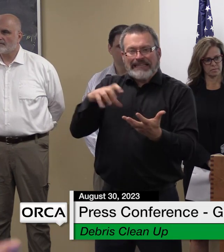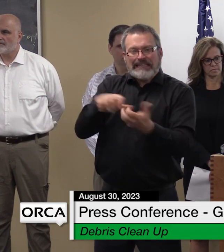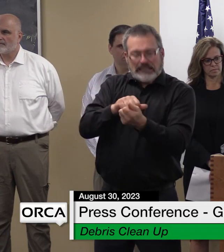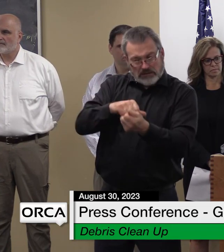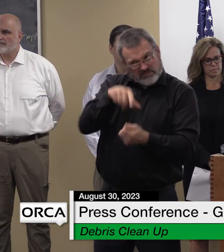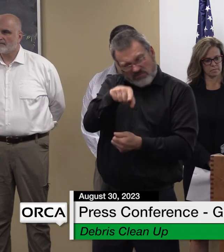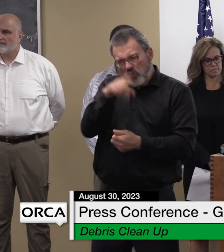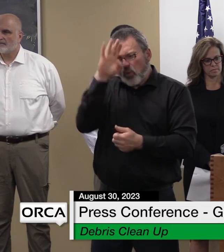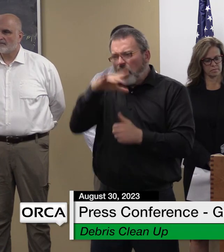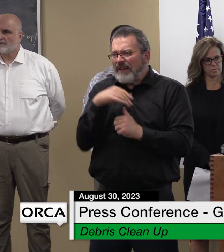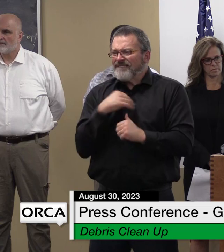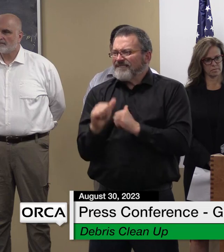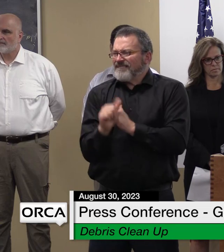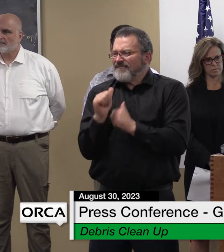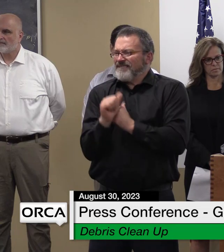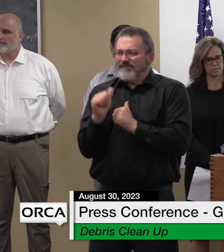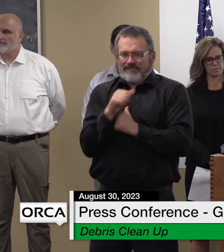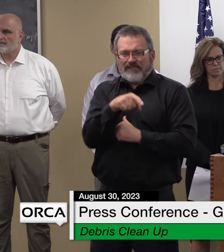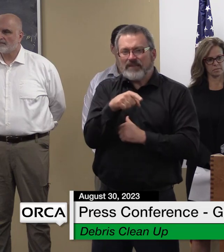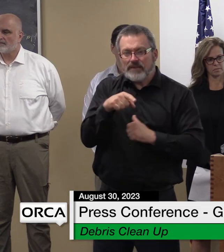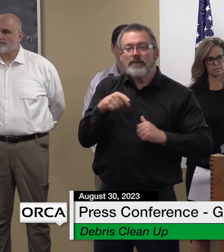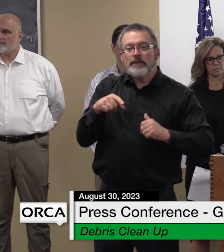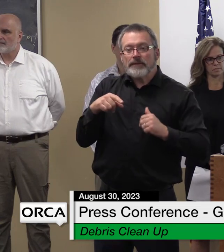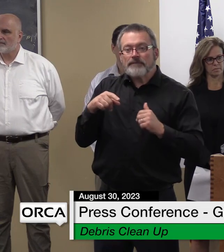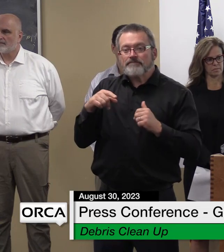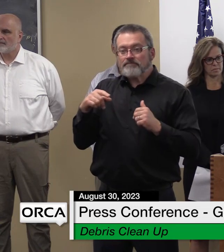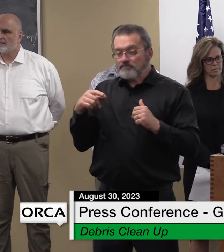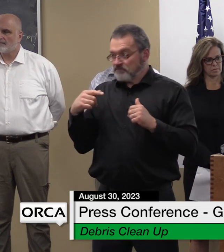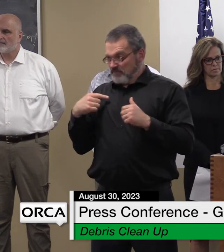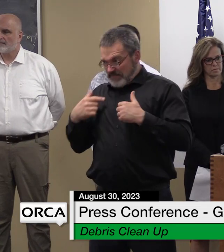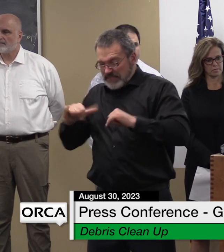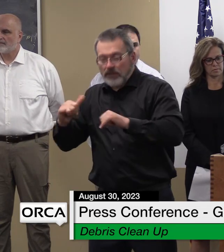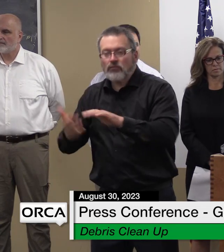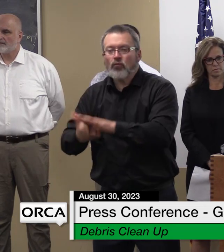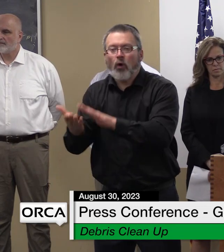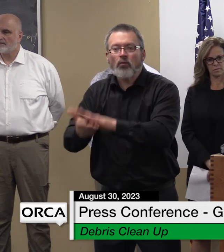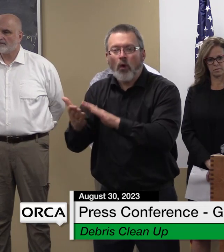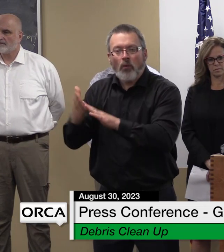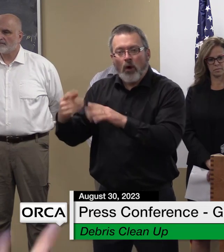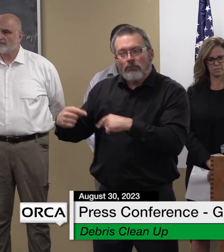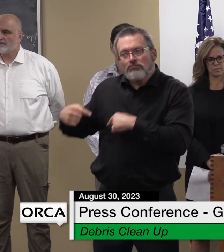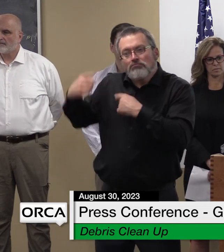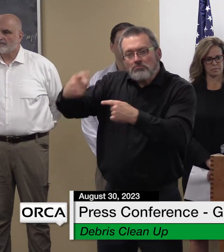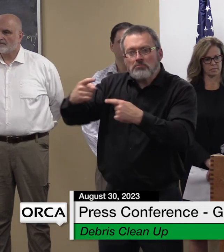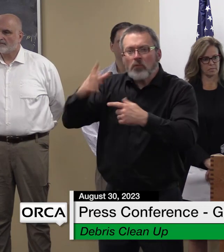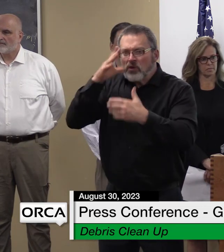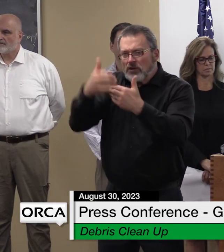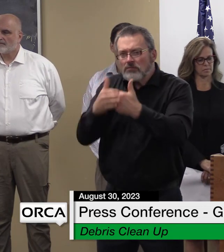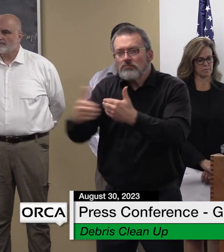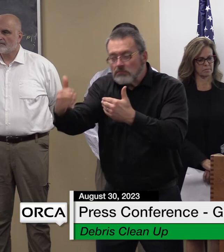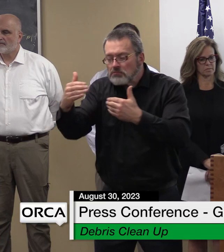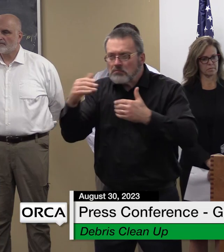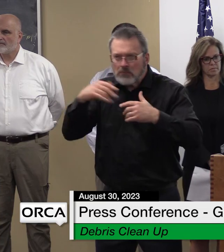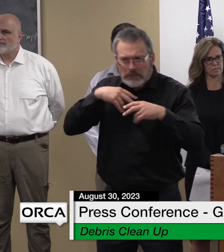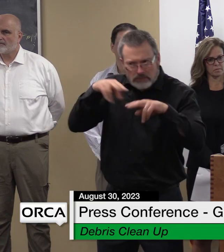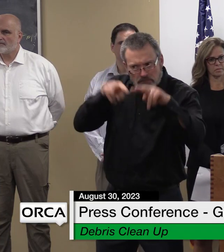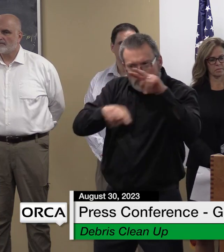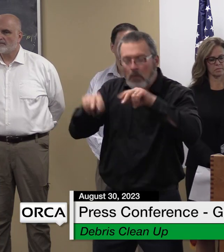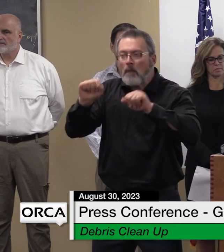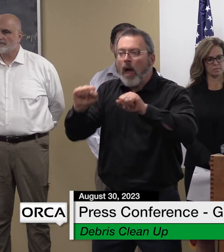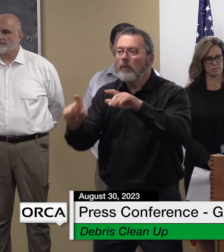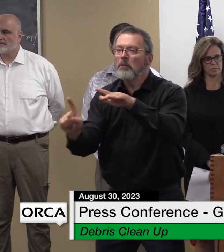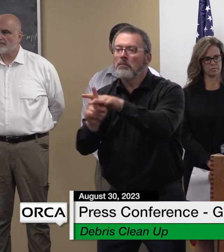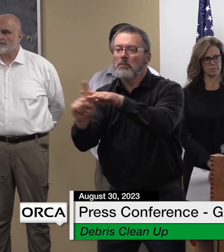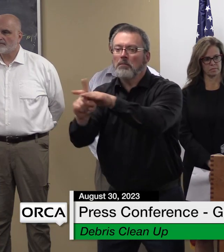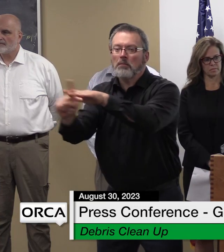up from the July storms, we are keeping our eyes open for other potential problems that could pop up now that hurricane season